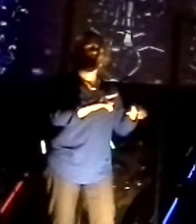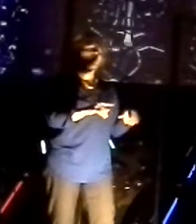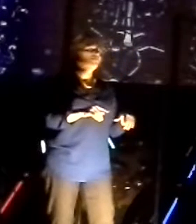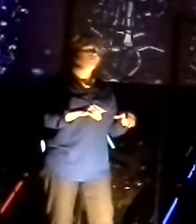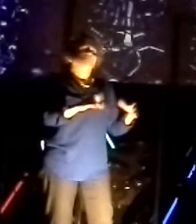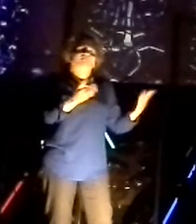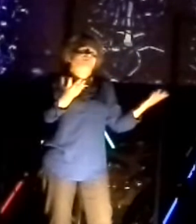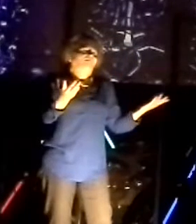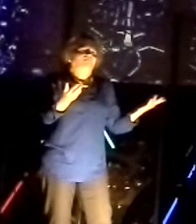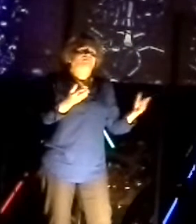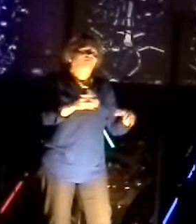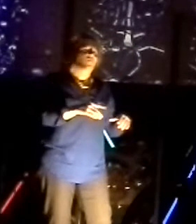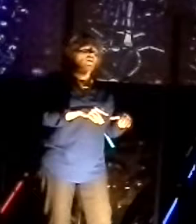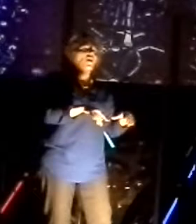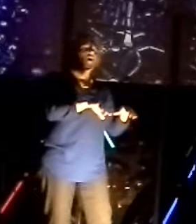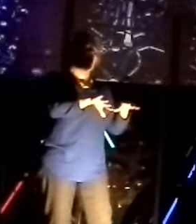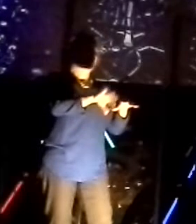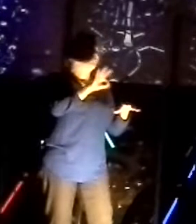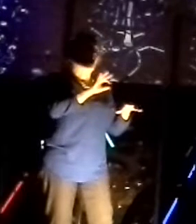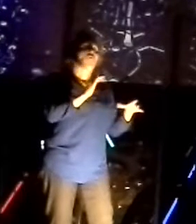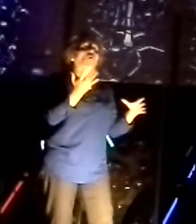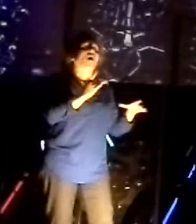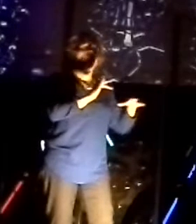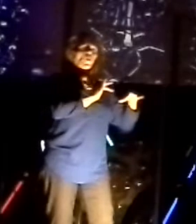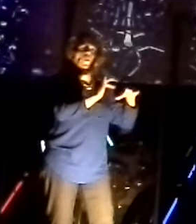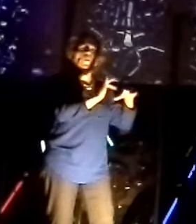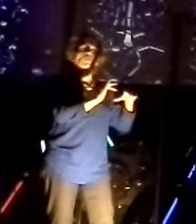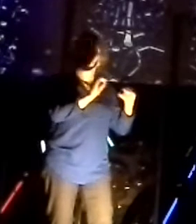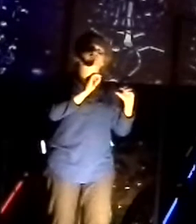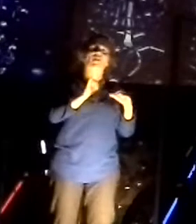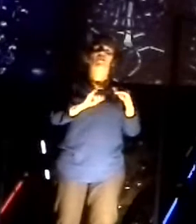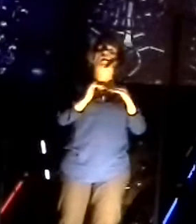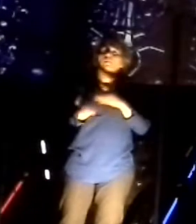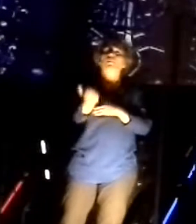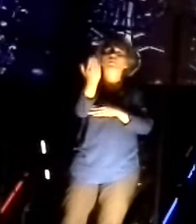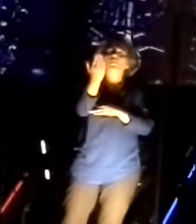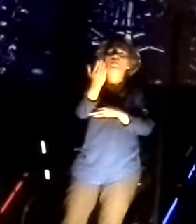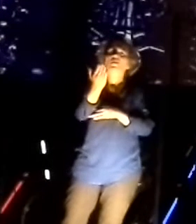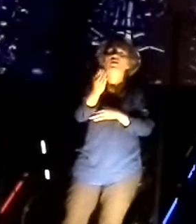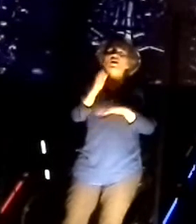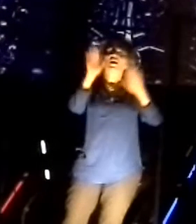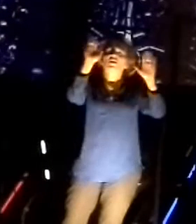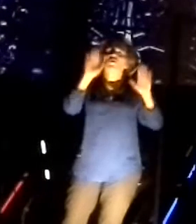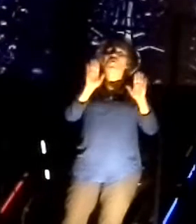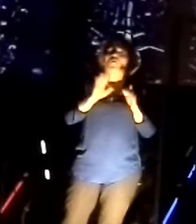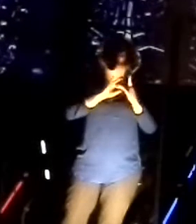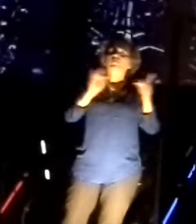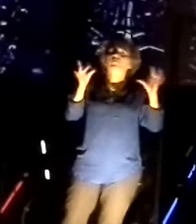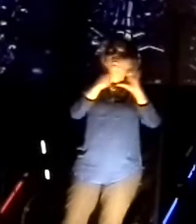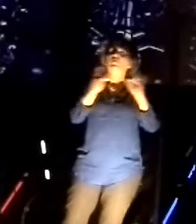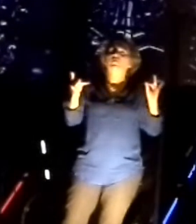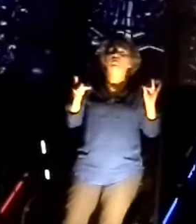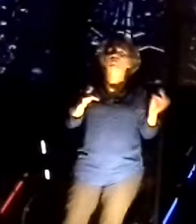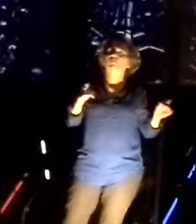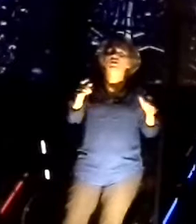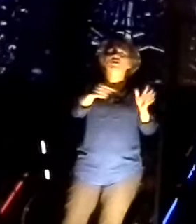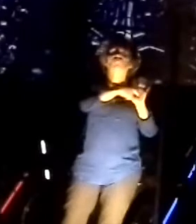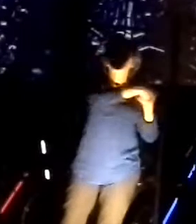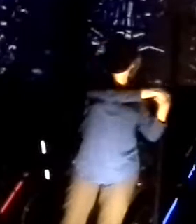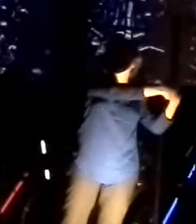instead, what they found that morning was a wonderful message to spread.